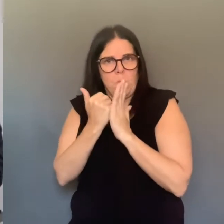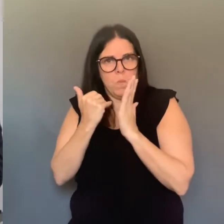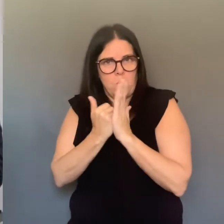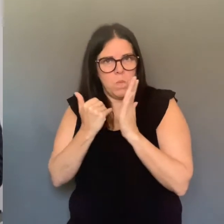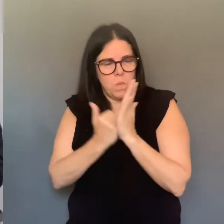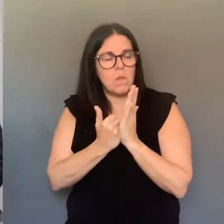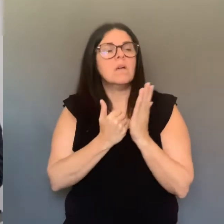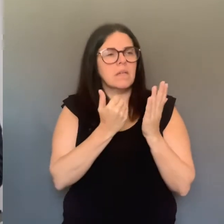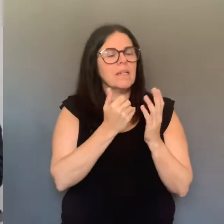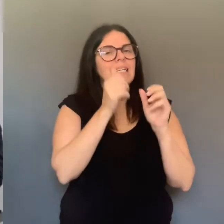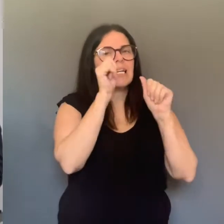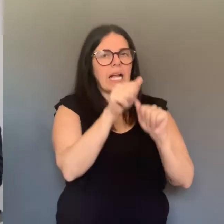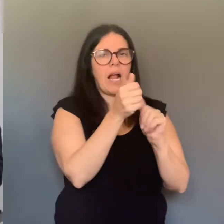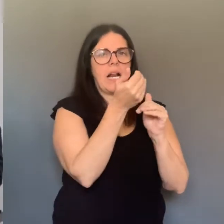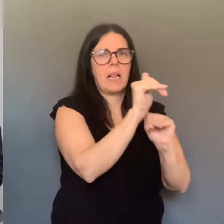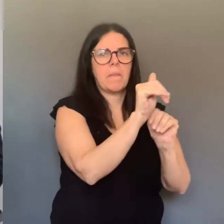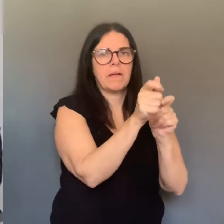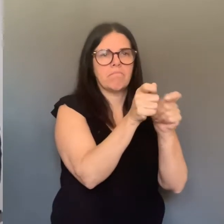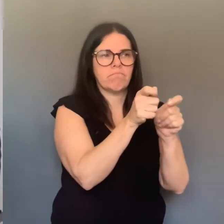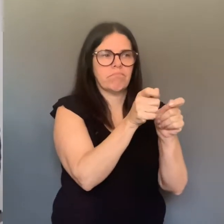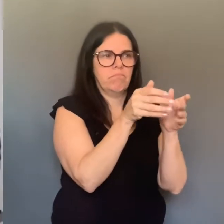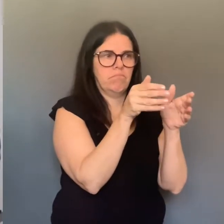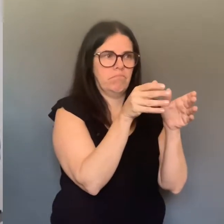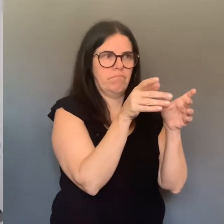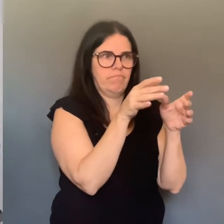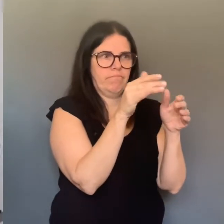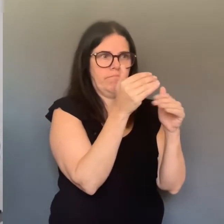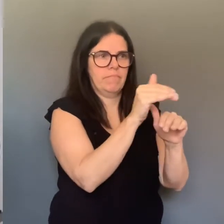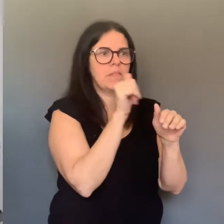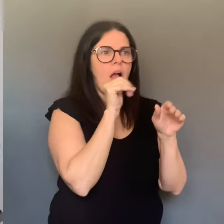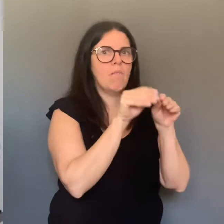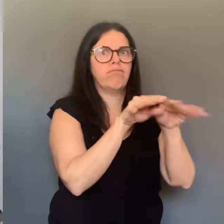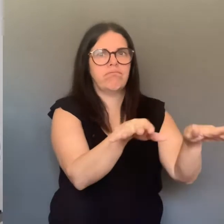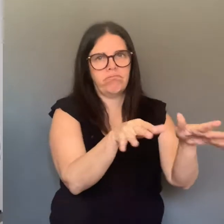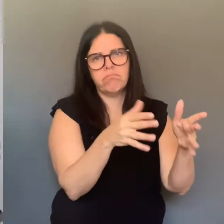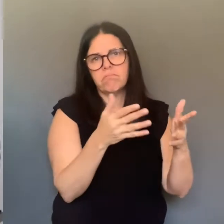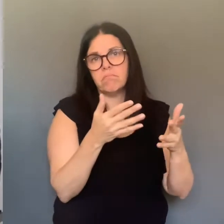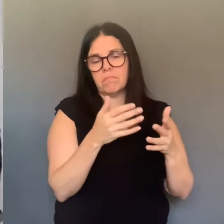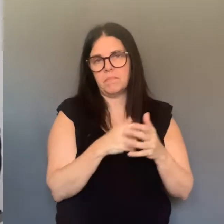and contain the outbreak as quickly as possible.